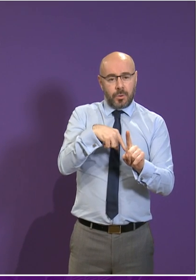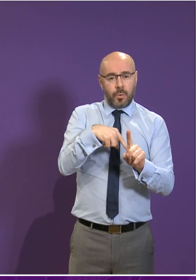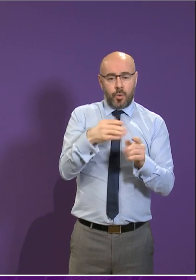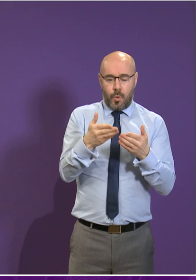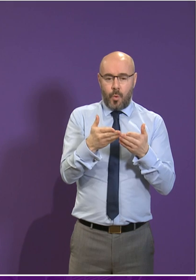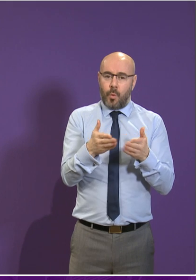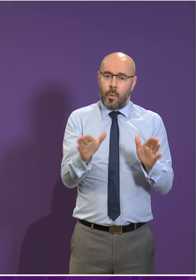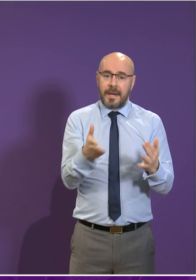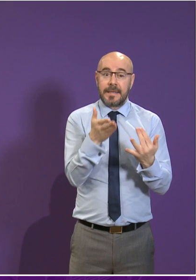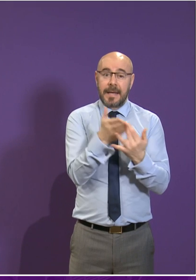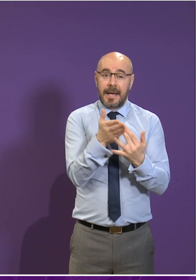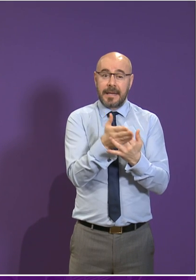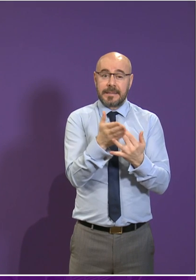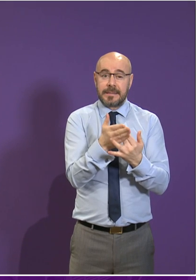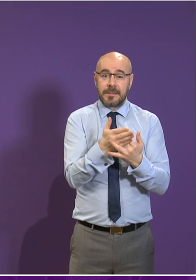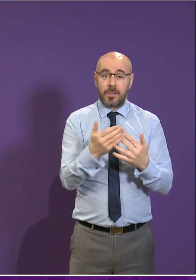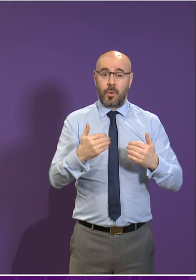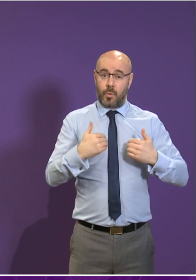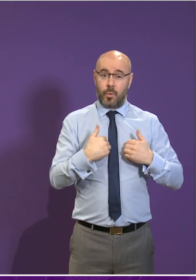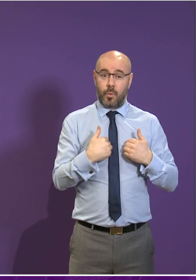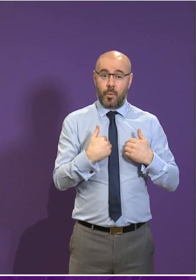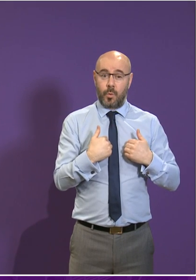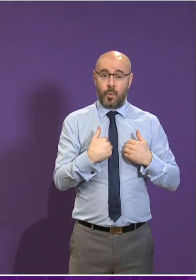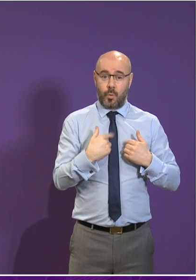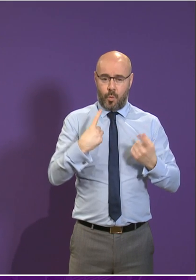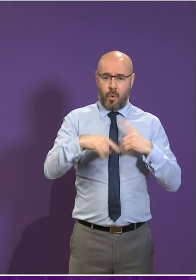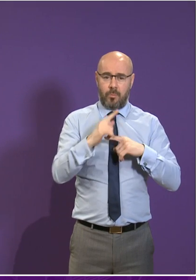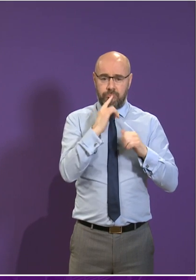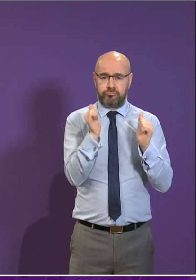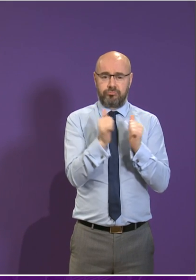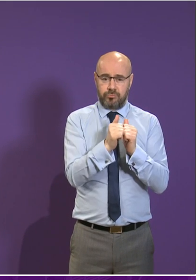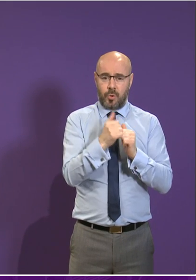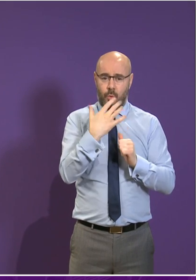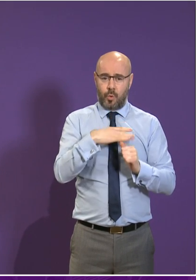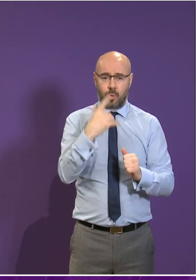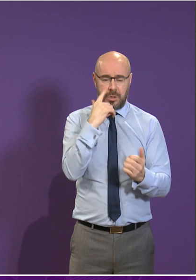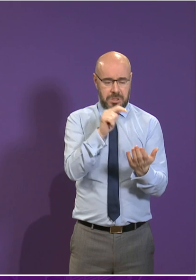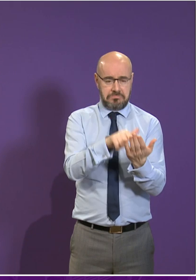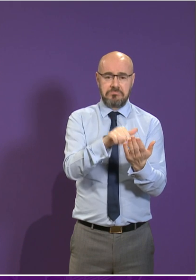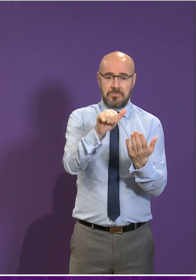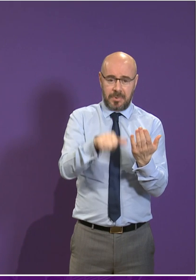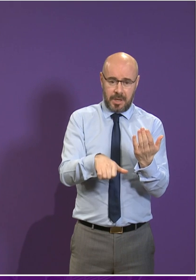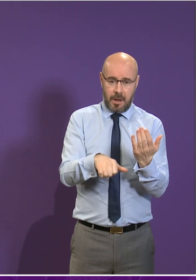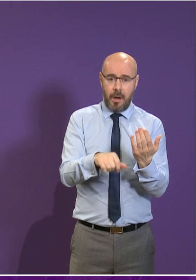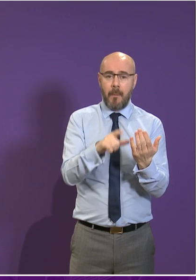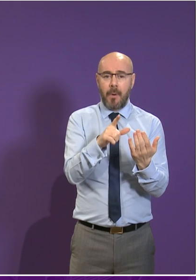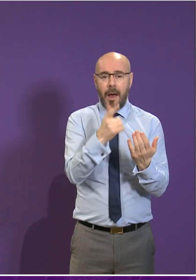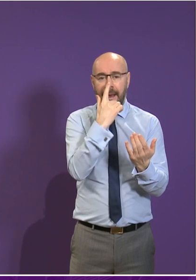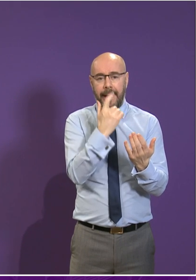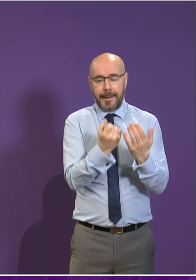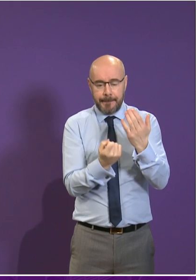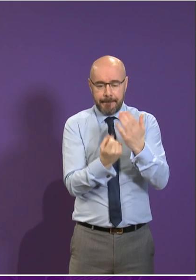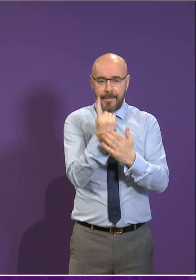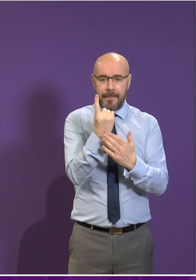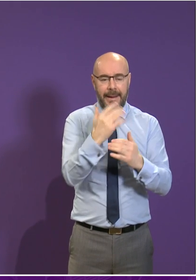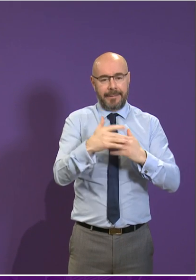issue, which I think clearly all of us are signed up to and want to see happen. I suppose one of the unforeseen